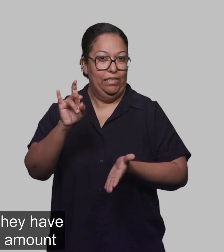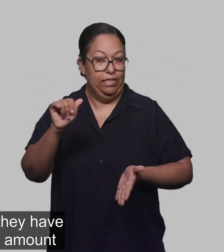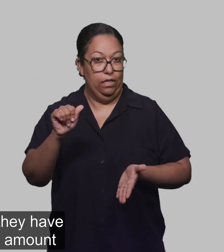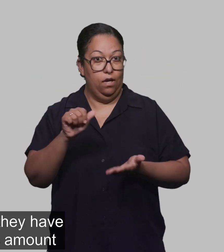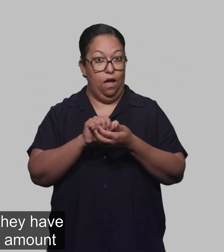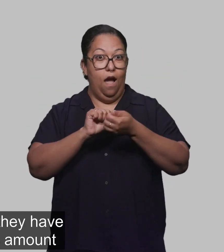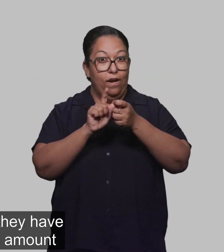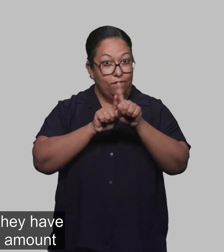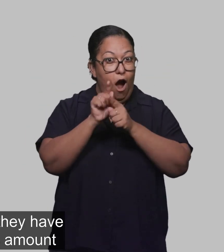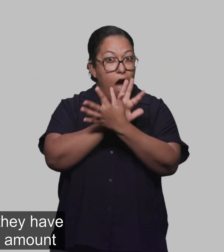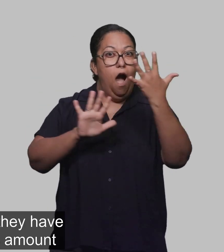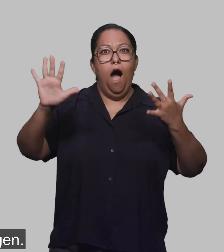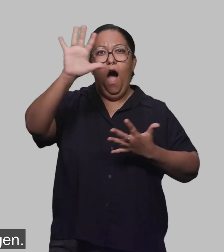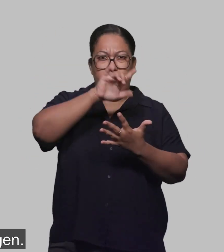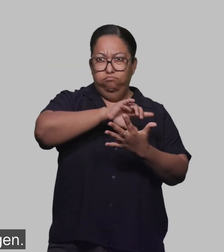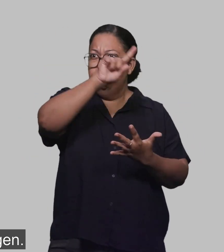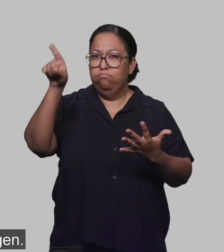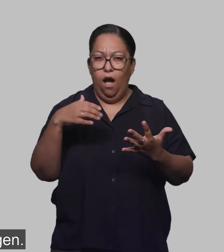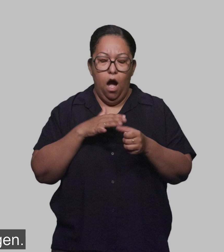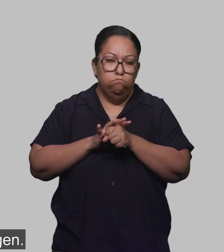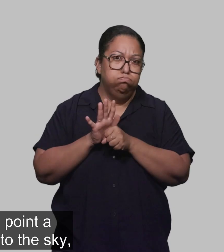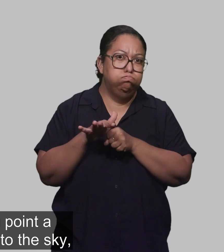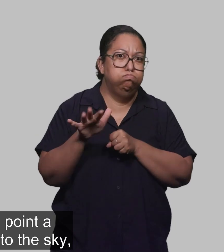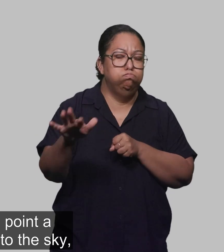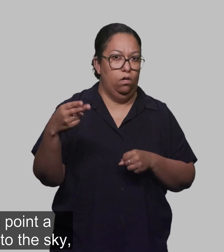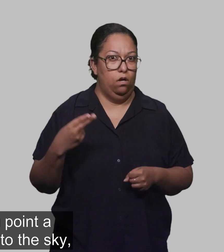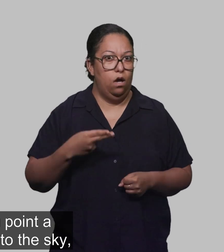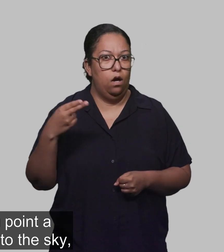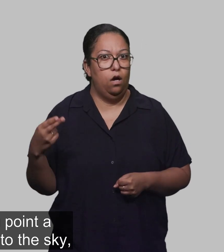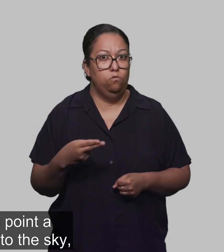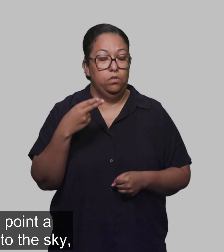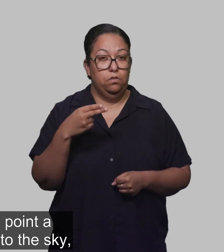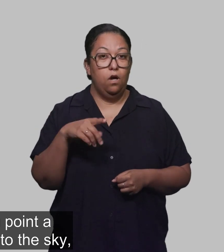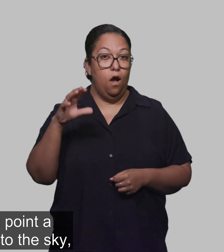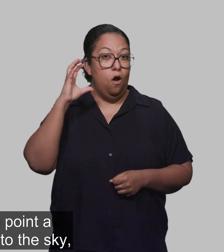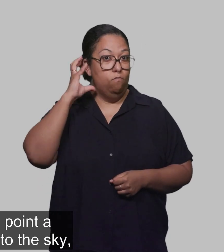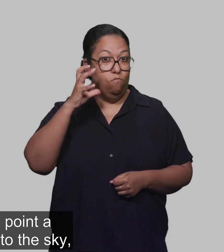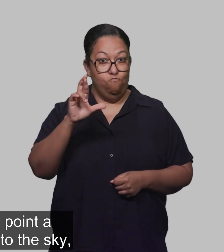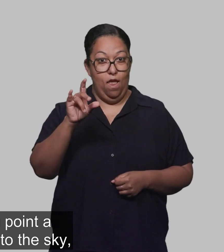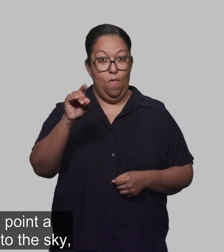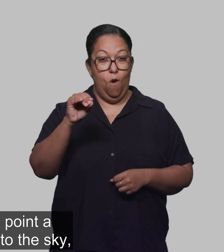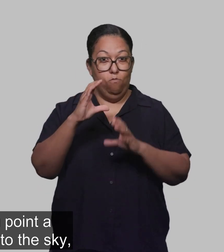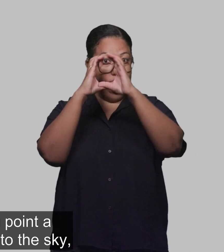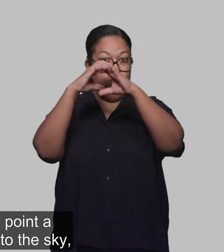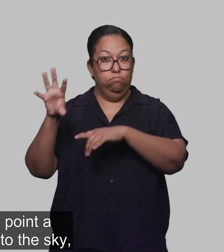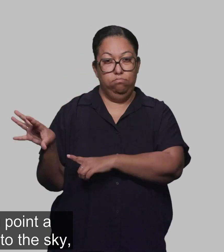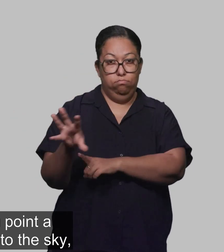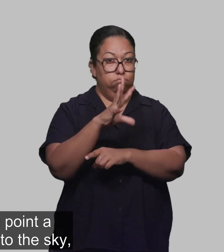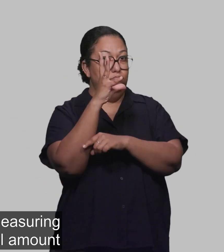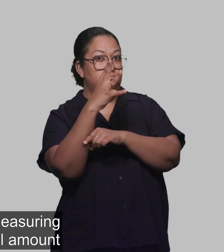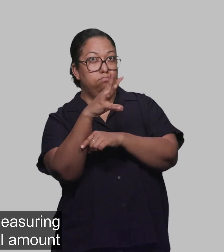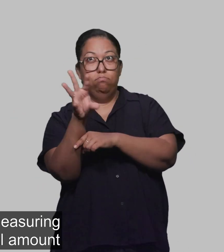they have a humongous amount of hydrogen. So when you point a radio telescope to the